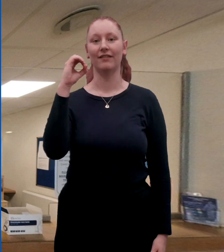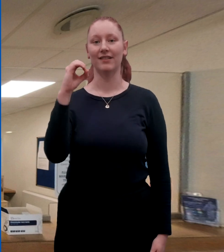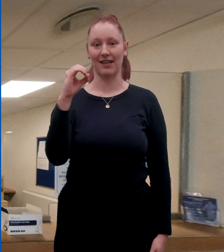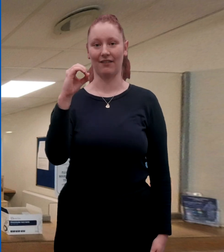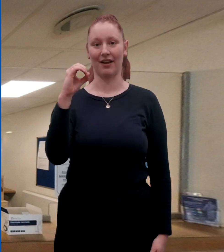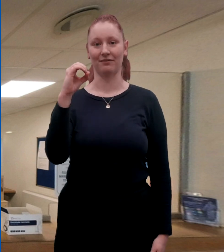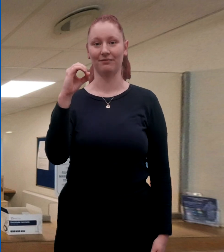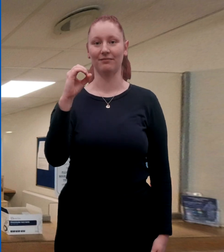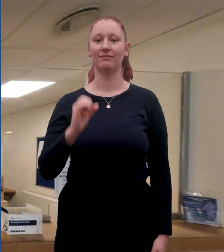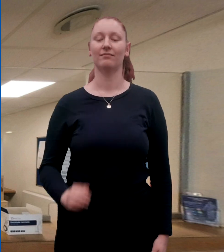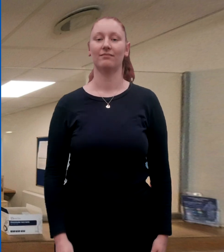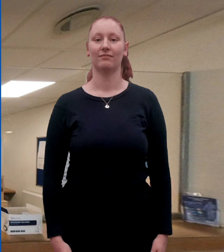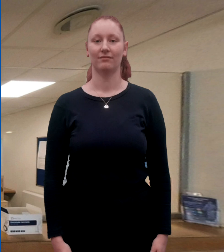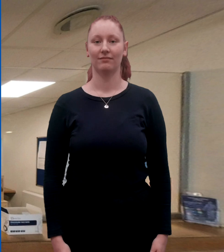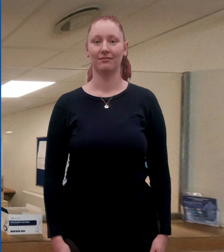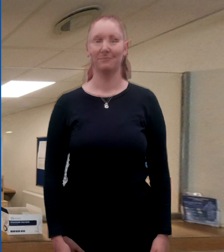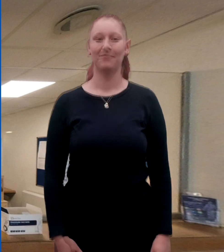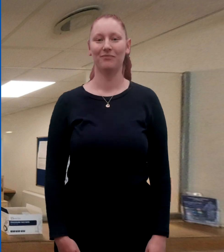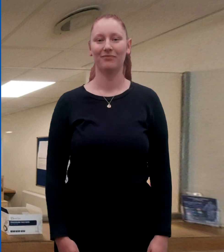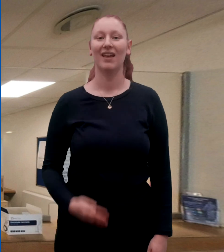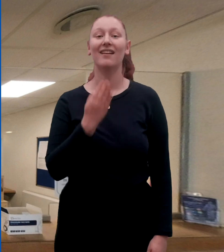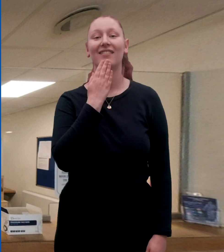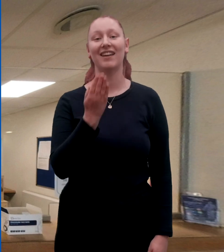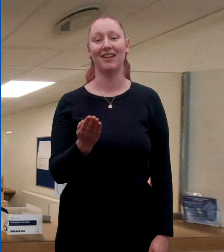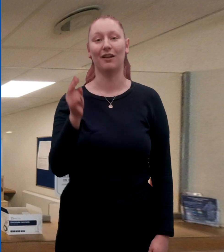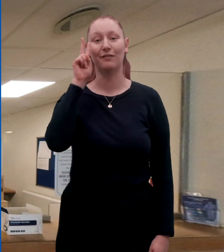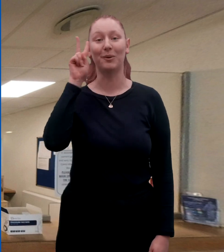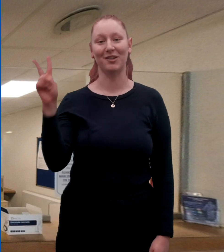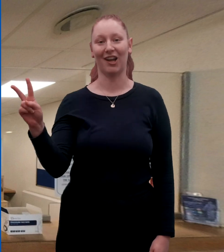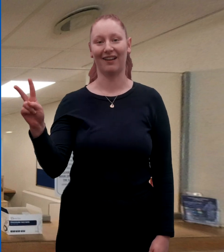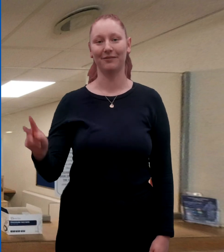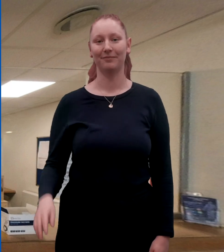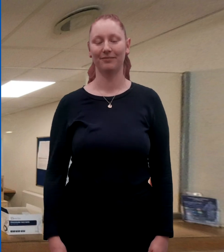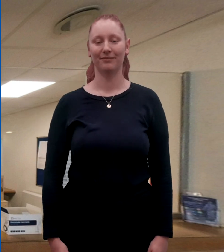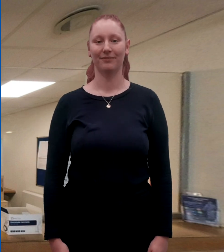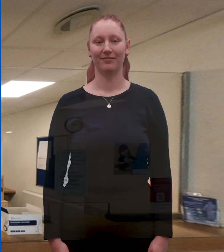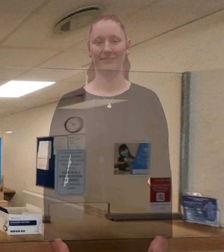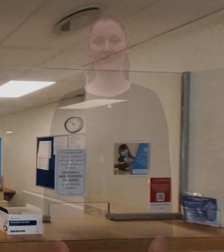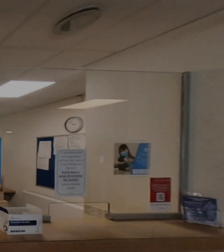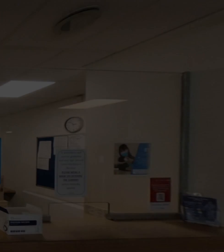8000. Thank you for watching.